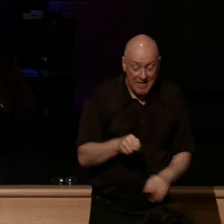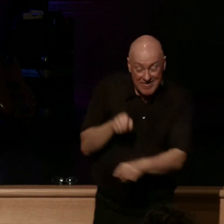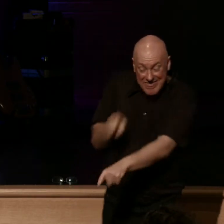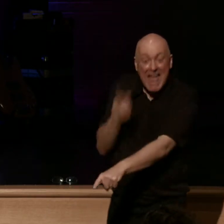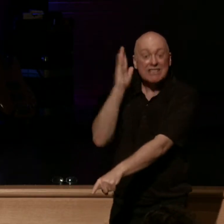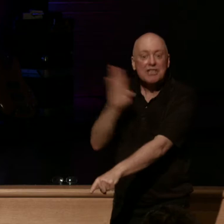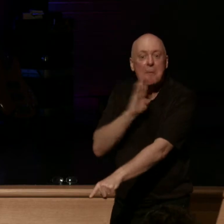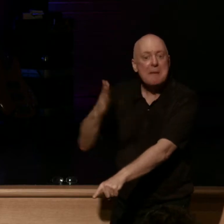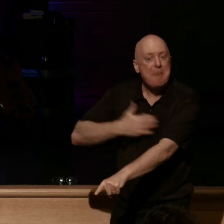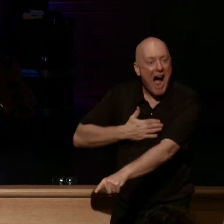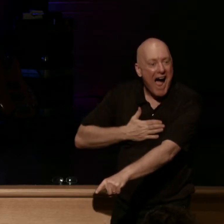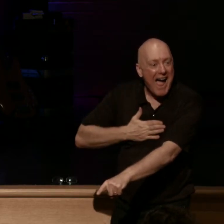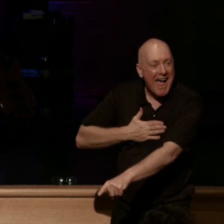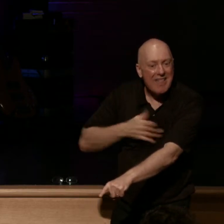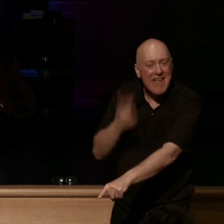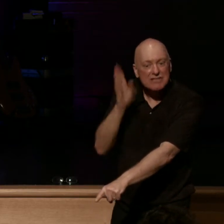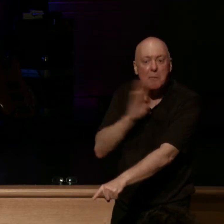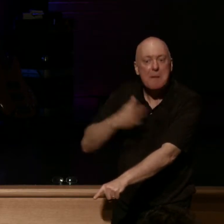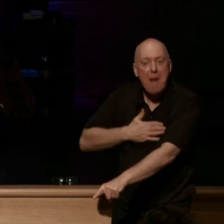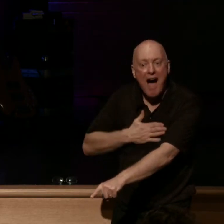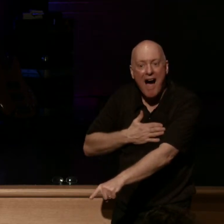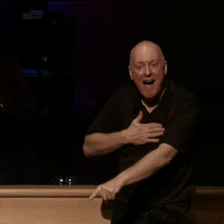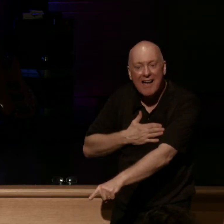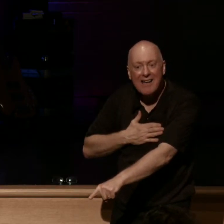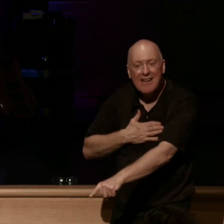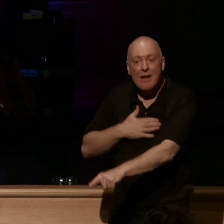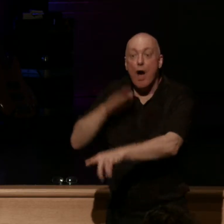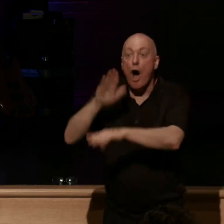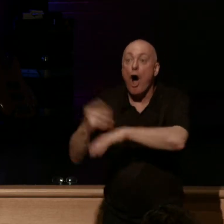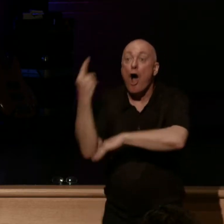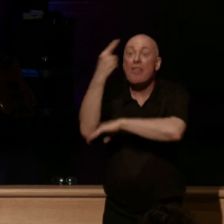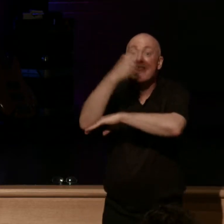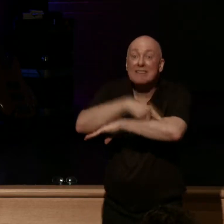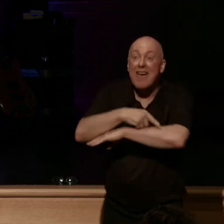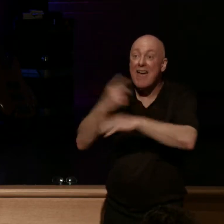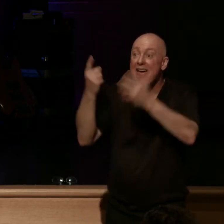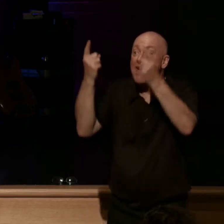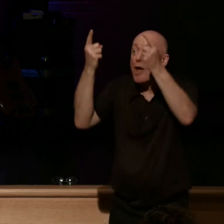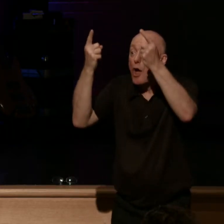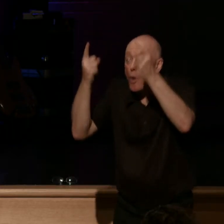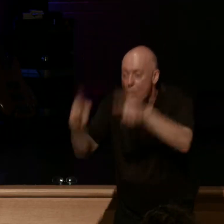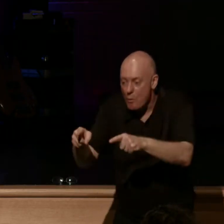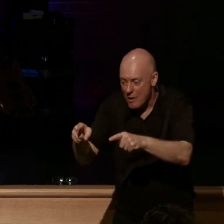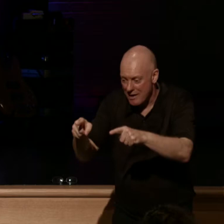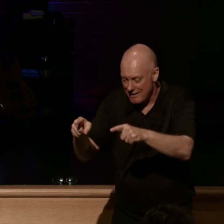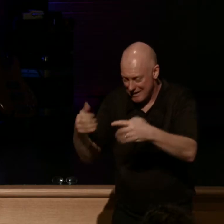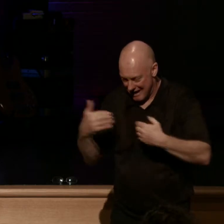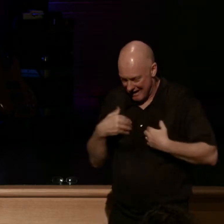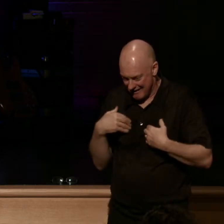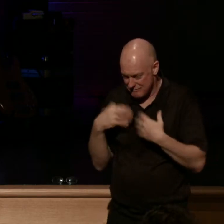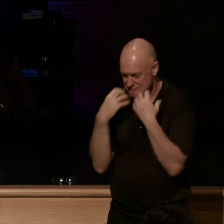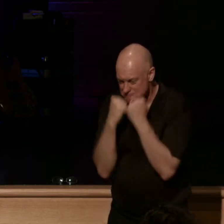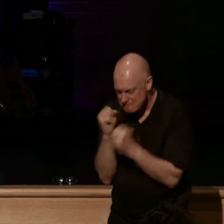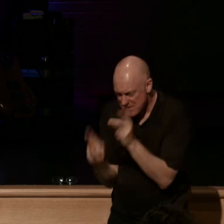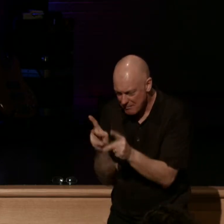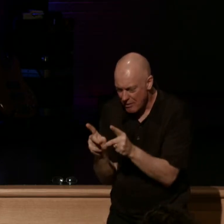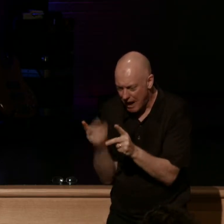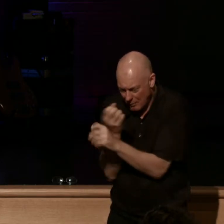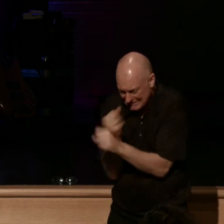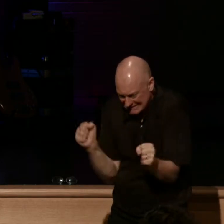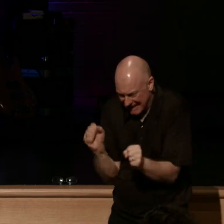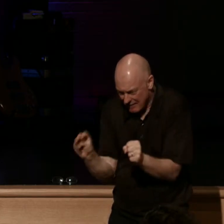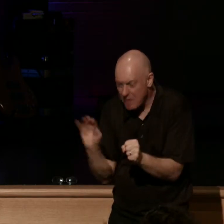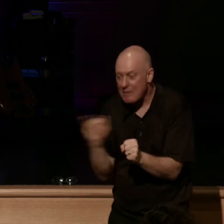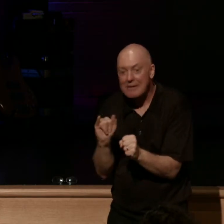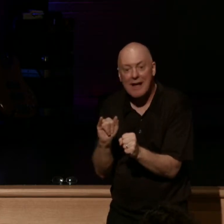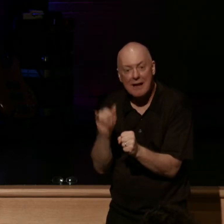Oh, wow. They shall be mine, says the Lord of hosts, in the day when I make up my treasured possession, and I will spare them as a man